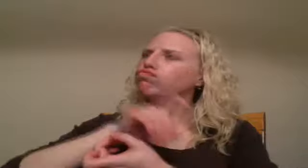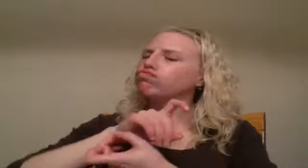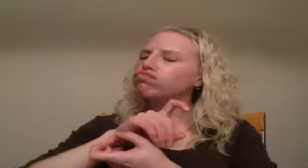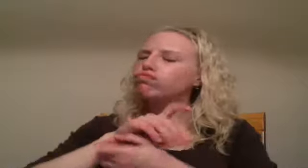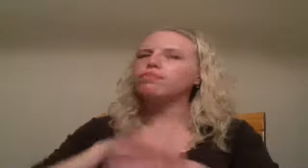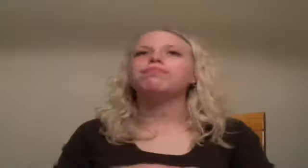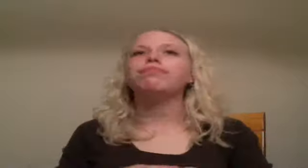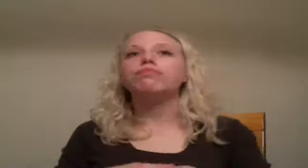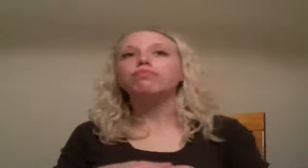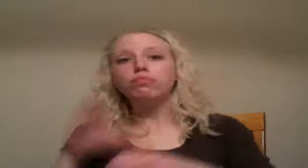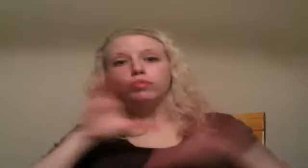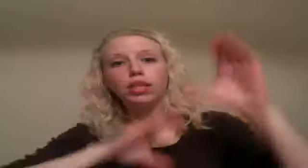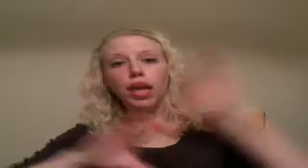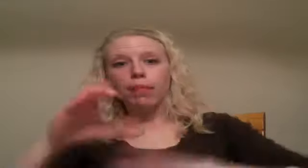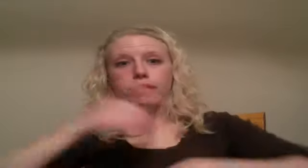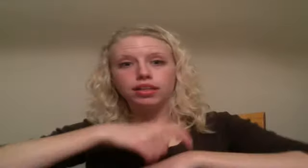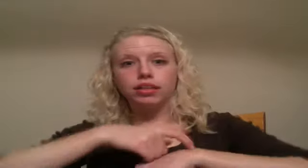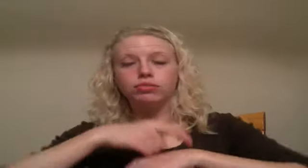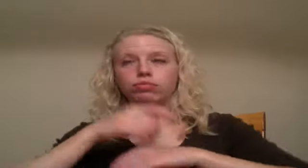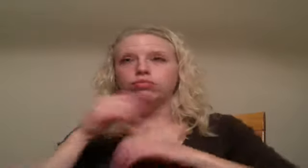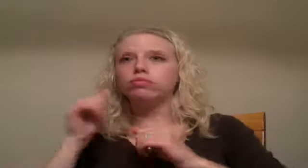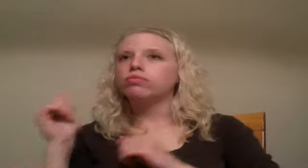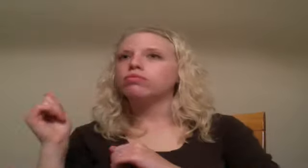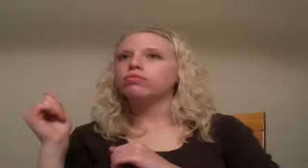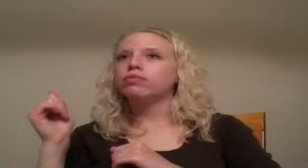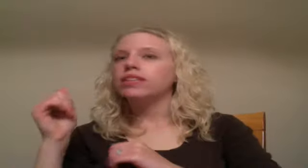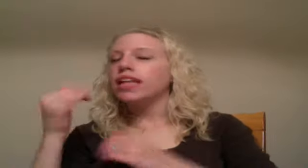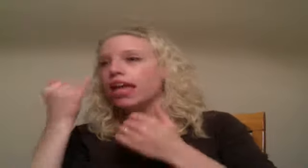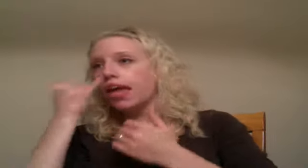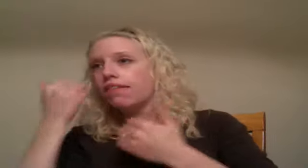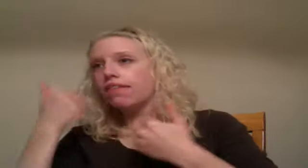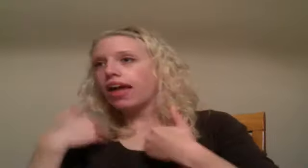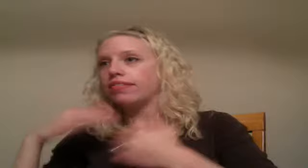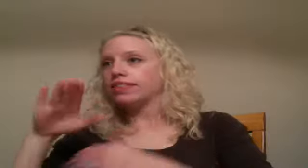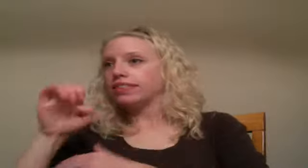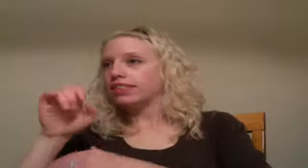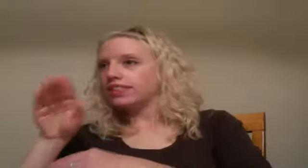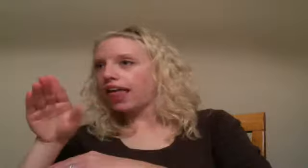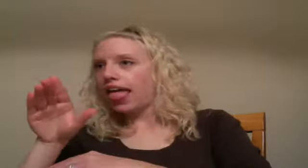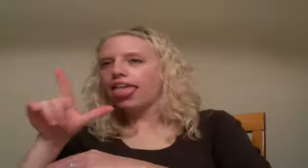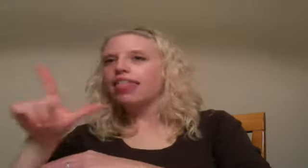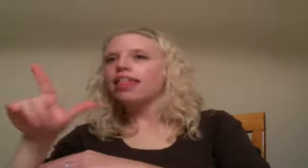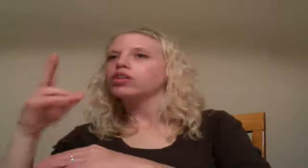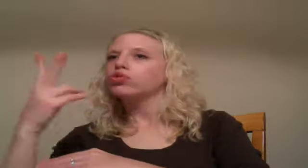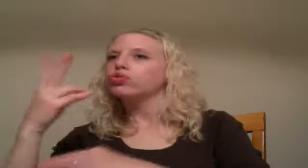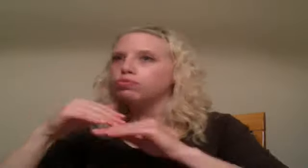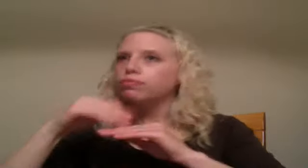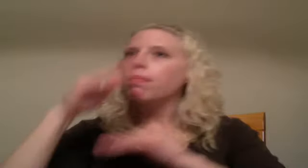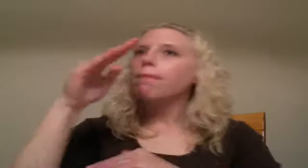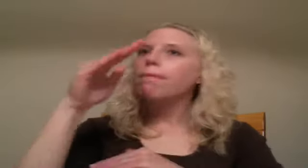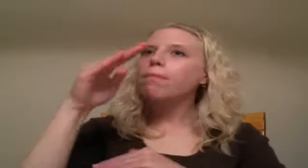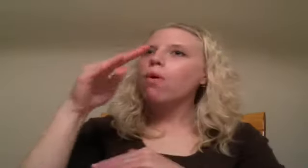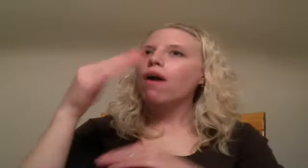found in every known being that has 2 or more cells, and in some that only have 1 cell. I'll give you an example. If you take